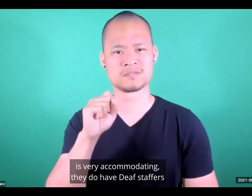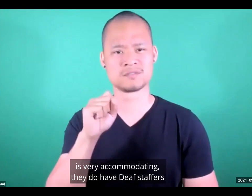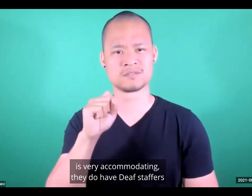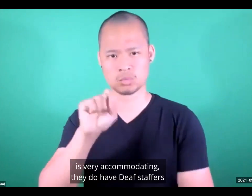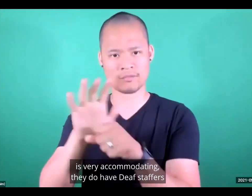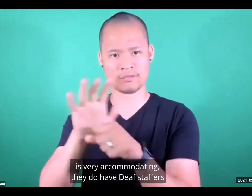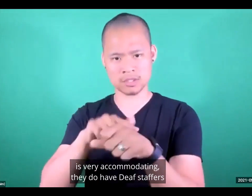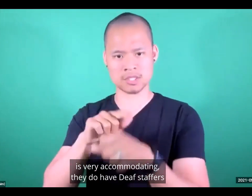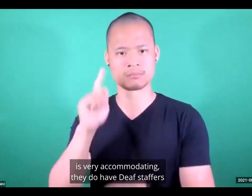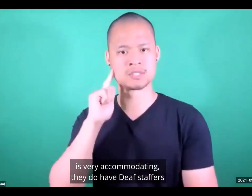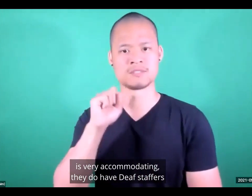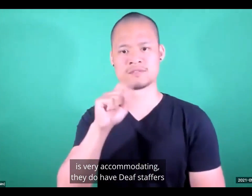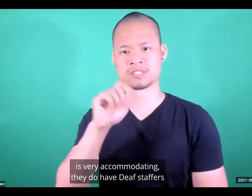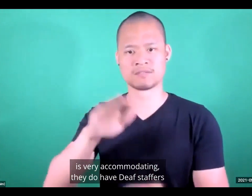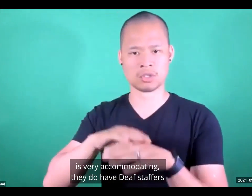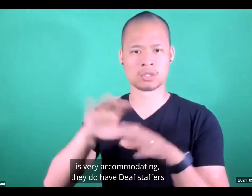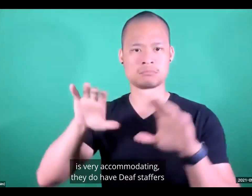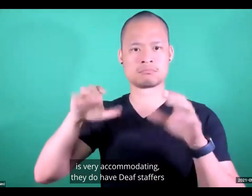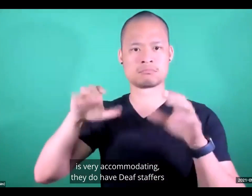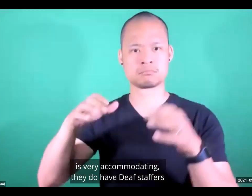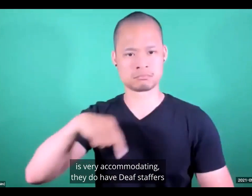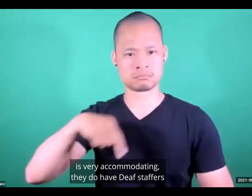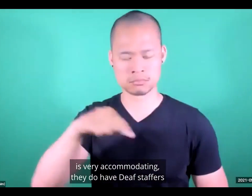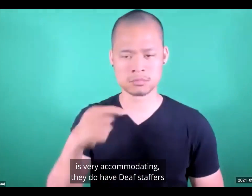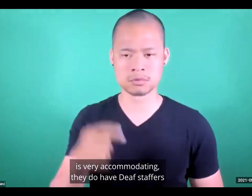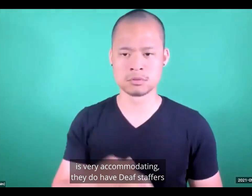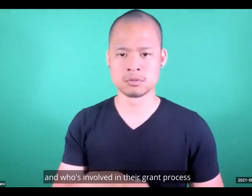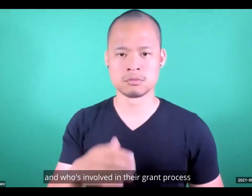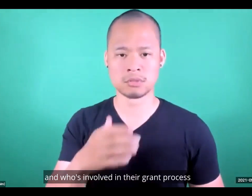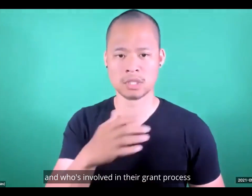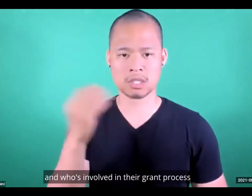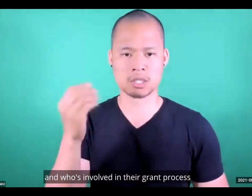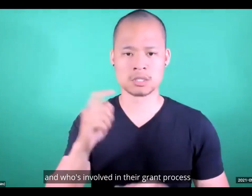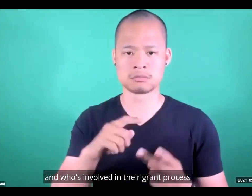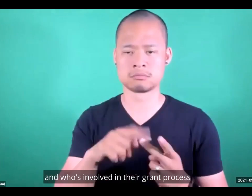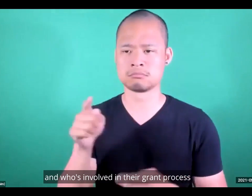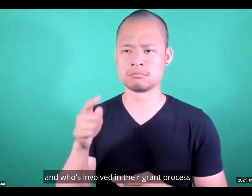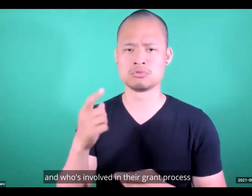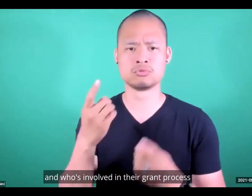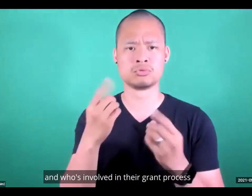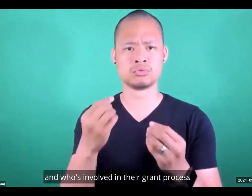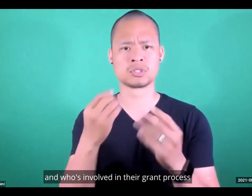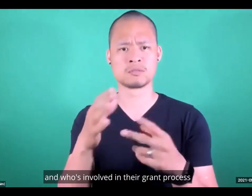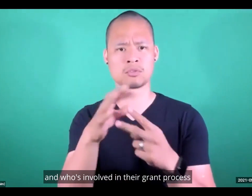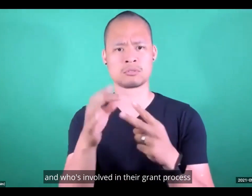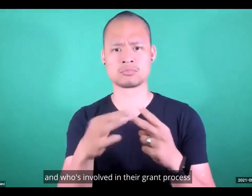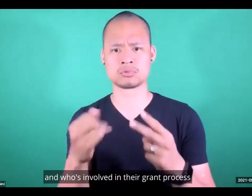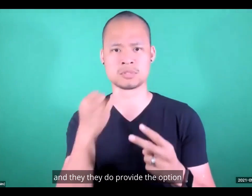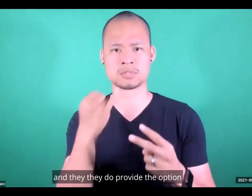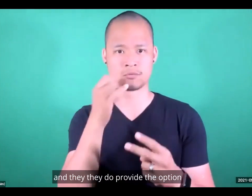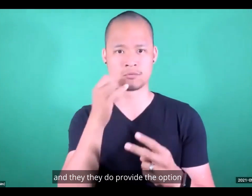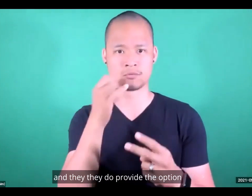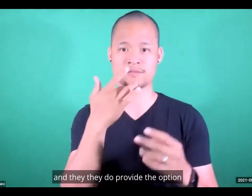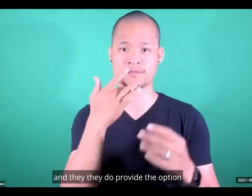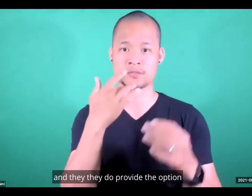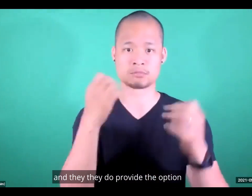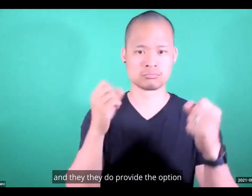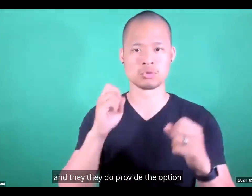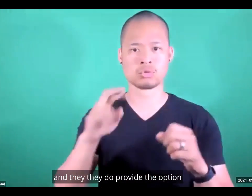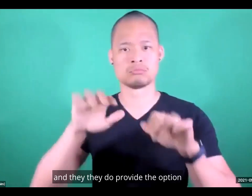very accommodating. They do have a deaf staff person who's involved in their grant process.